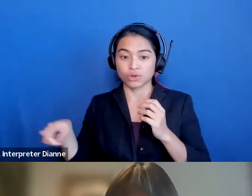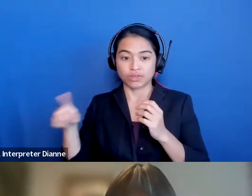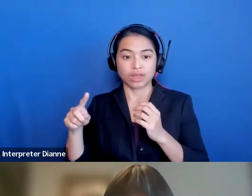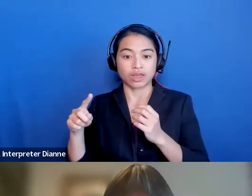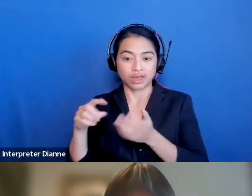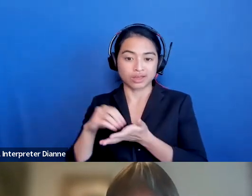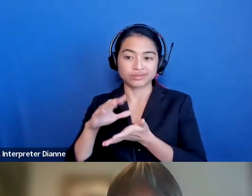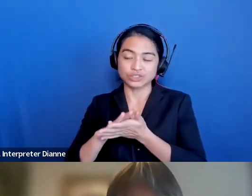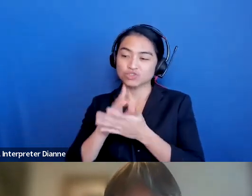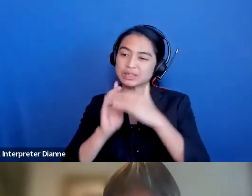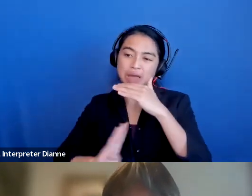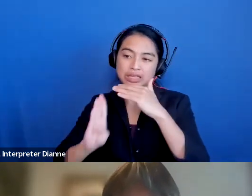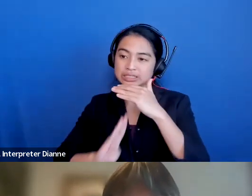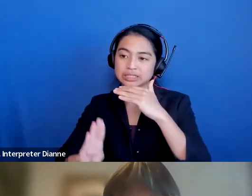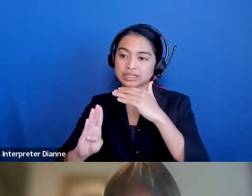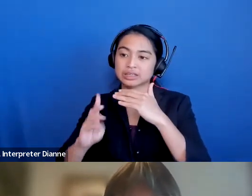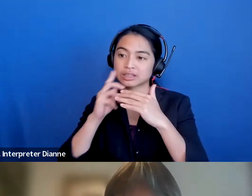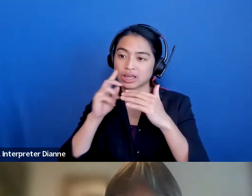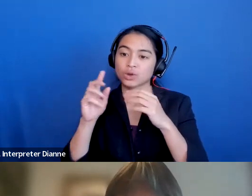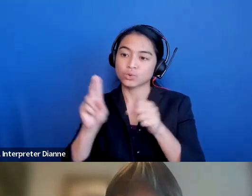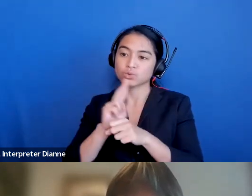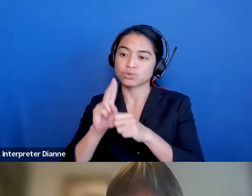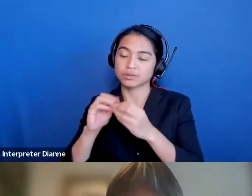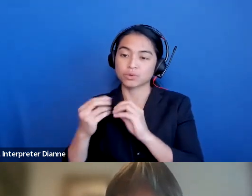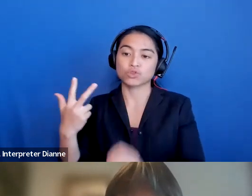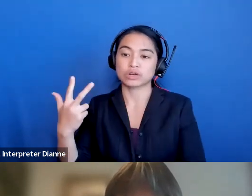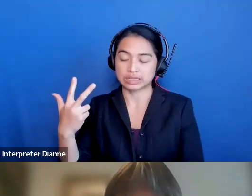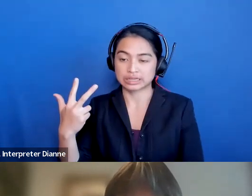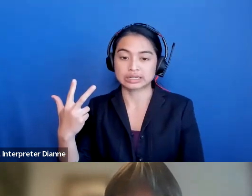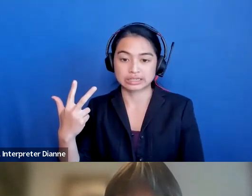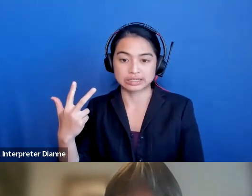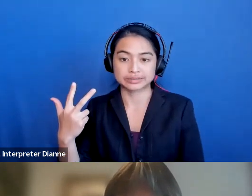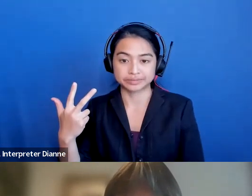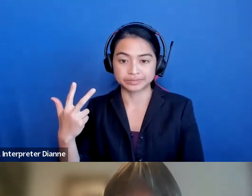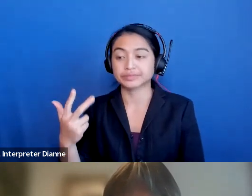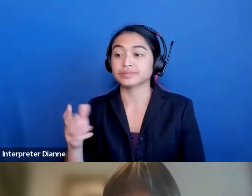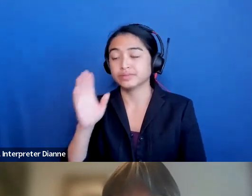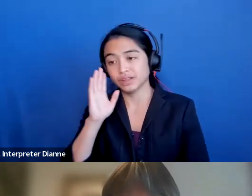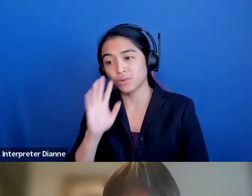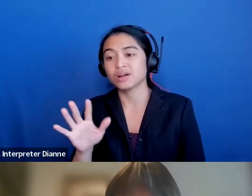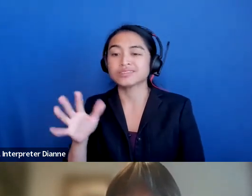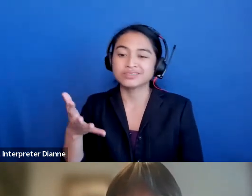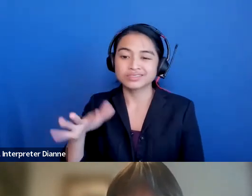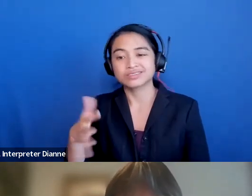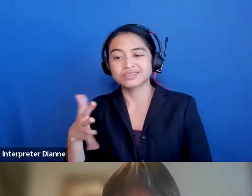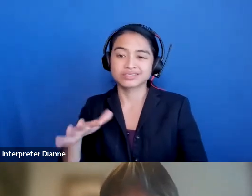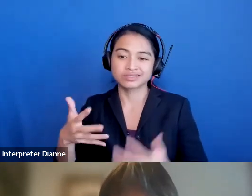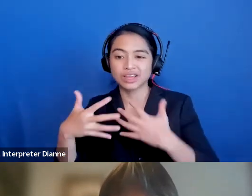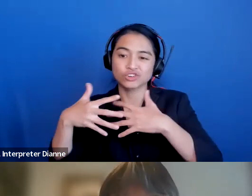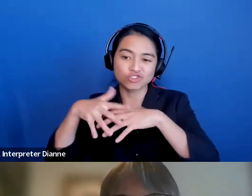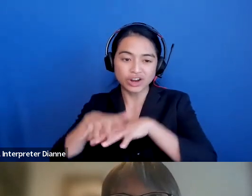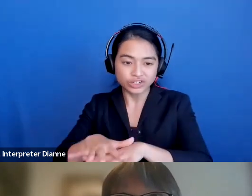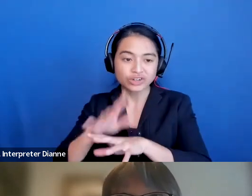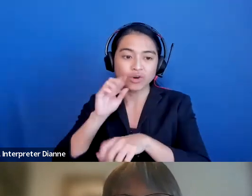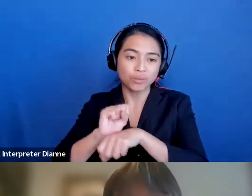a basic level of capacity at a number 3, where there was some integration of